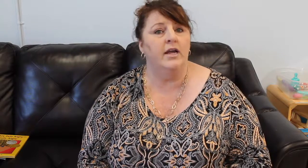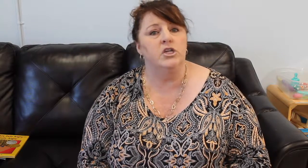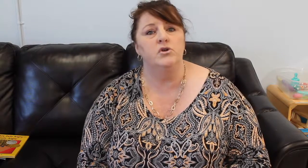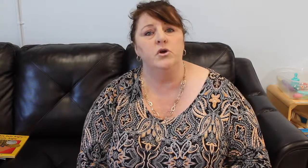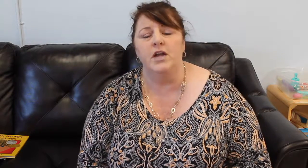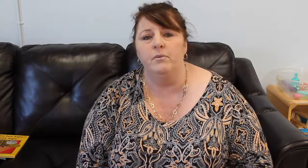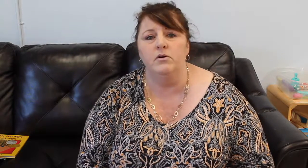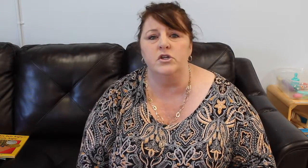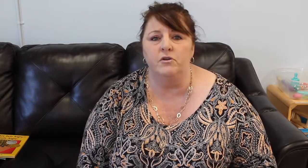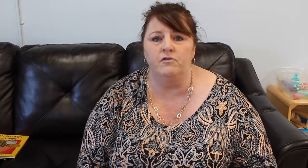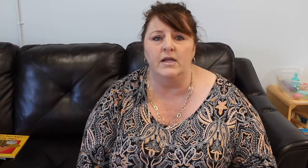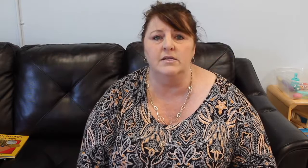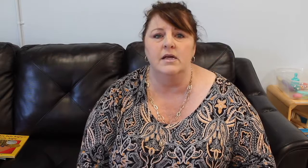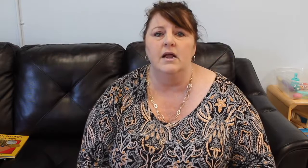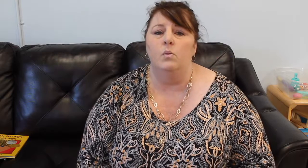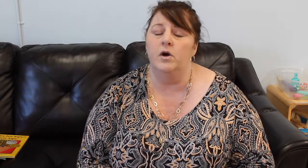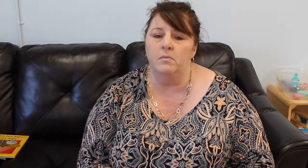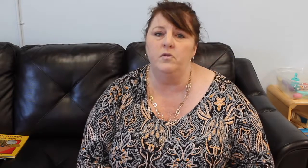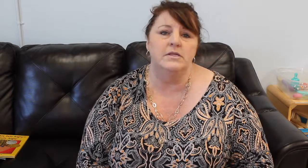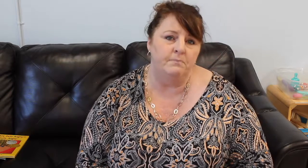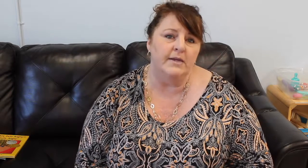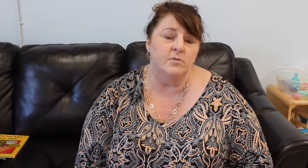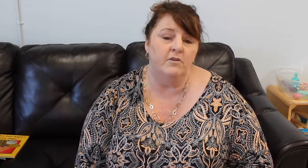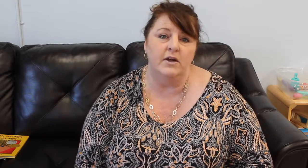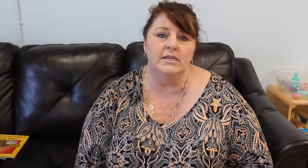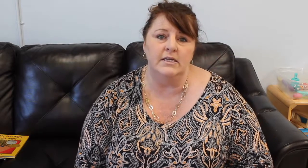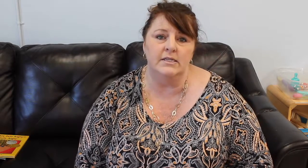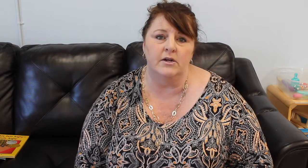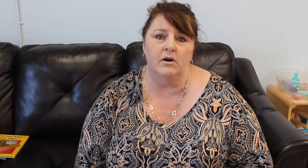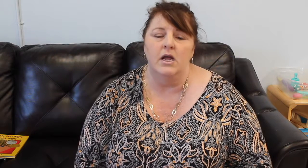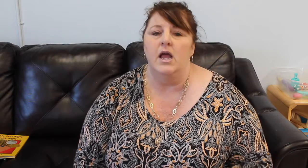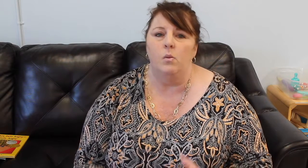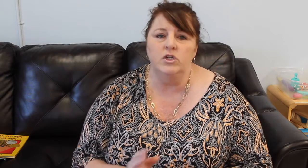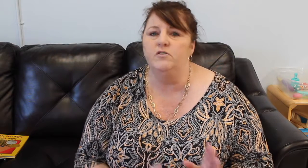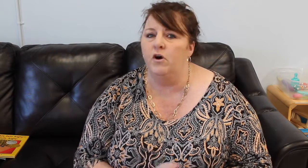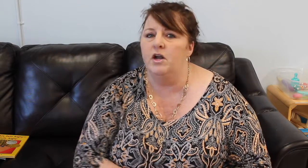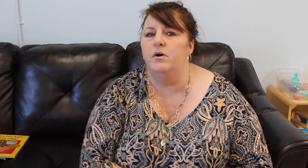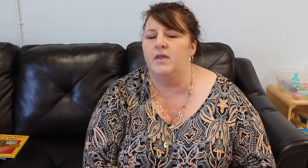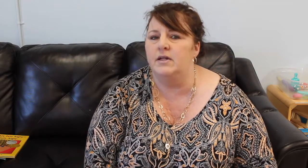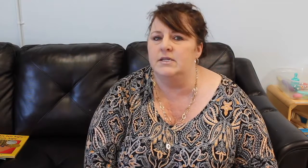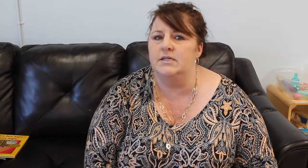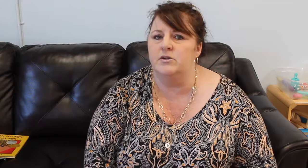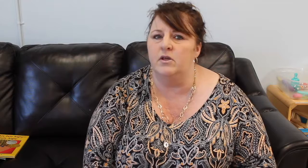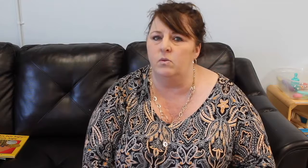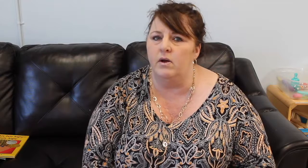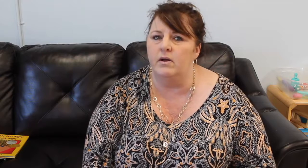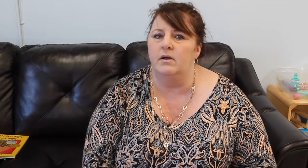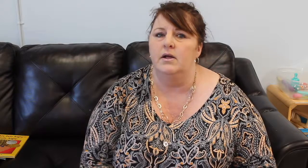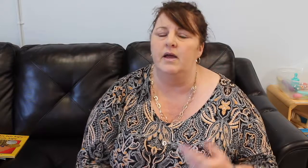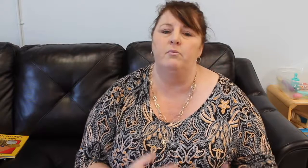to your neighbors and your friends. Word of mouth is the best way to find a teen sitter. And once you've heard about that teen sitter that you want to kind of bring